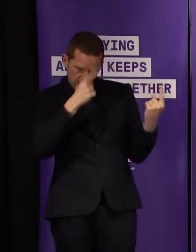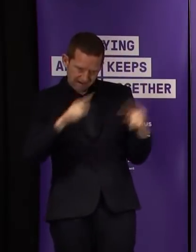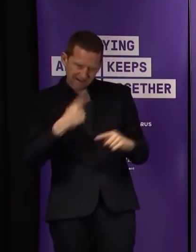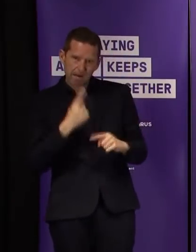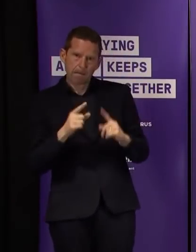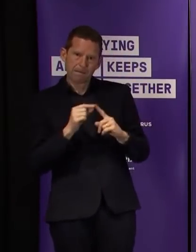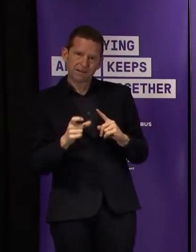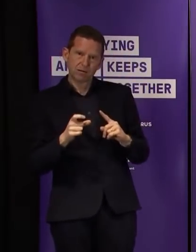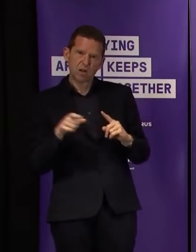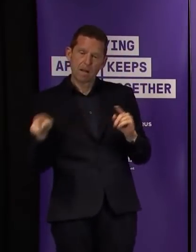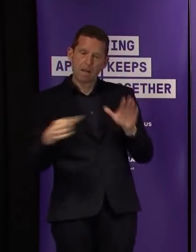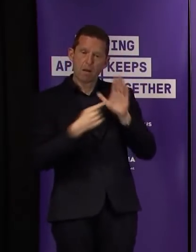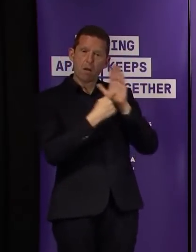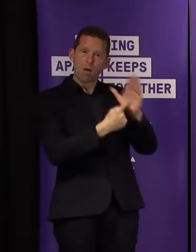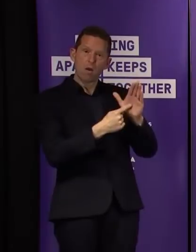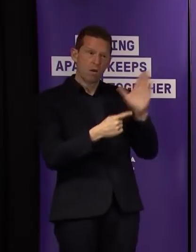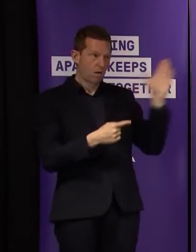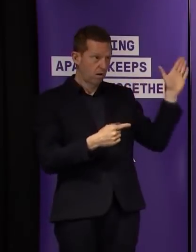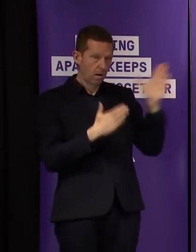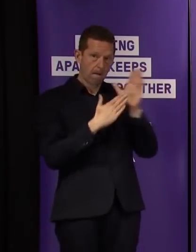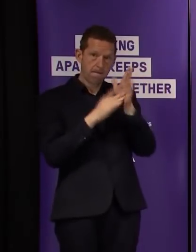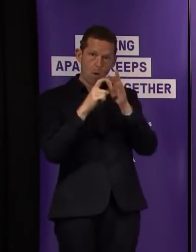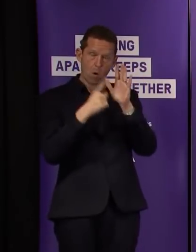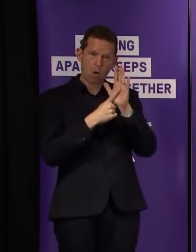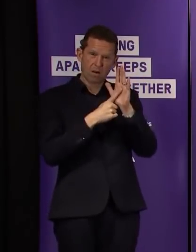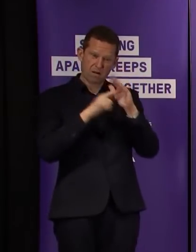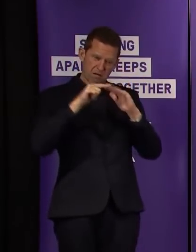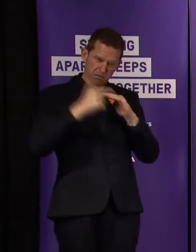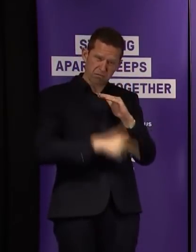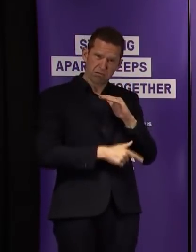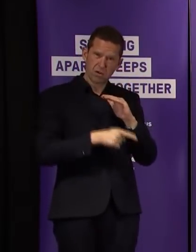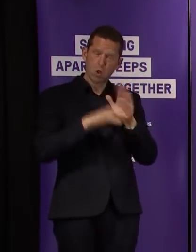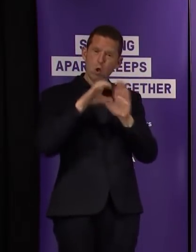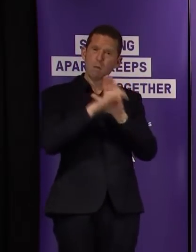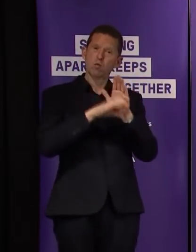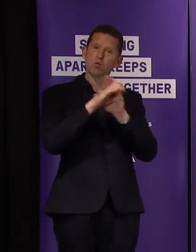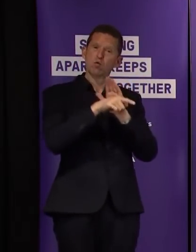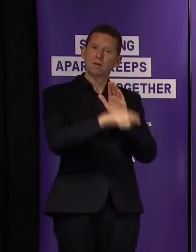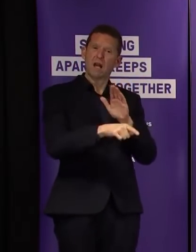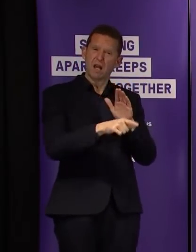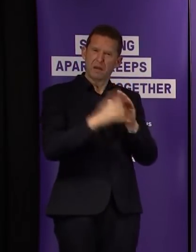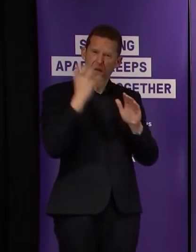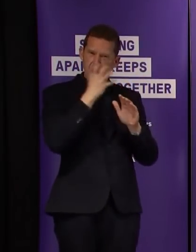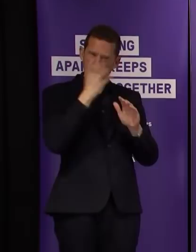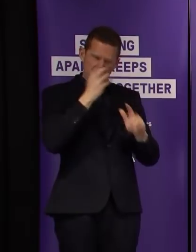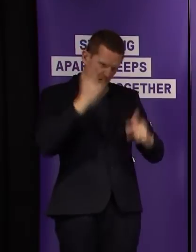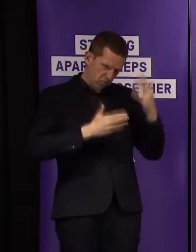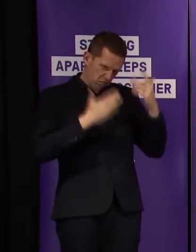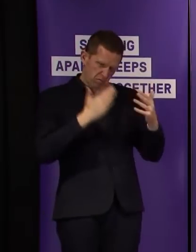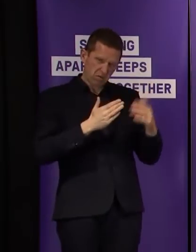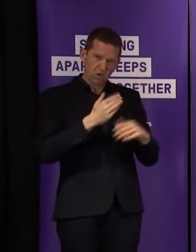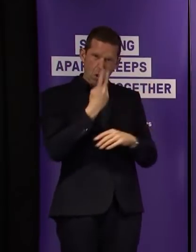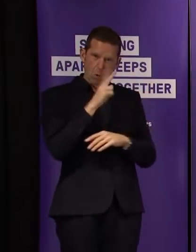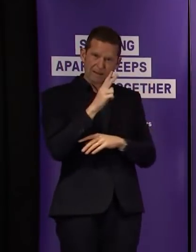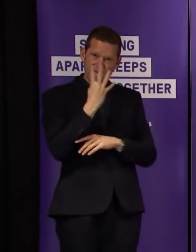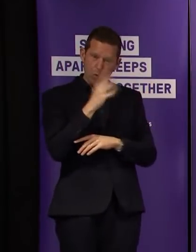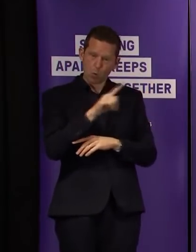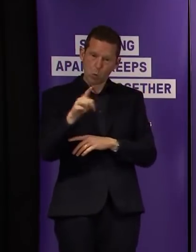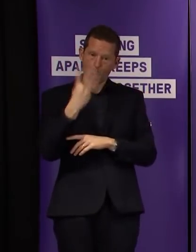who these models are so complicated that the computer, and it's got a bit of grunt, it takes 24 to 36 hours to